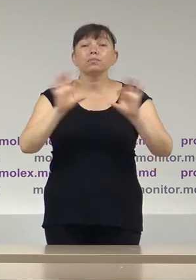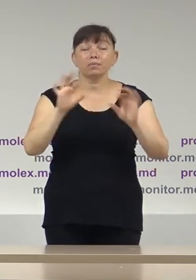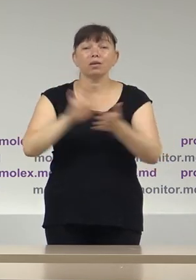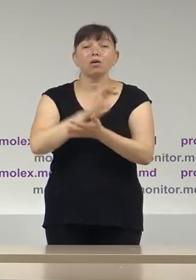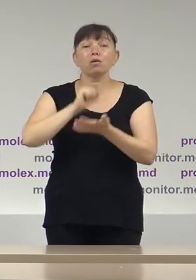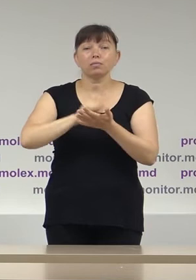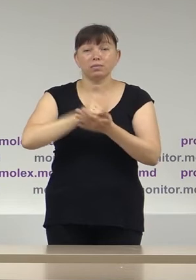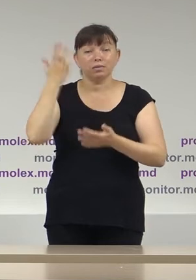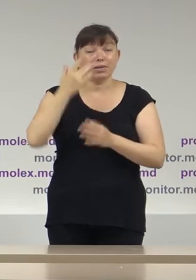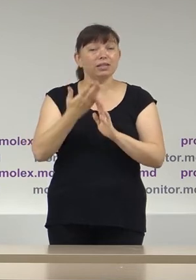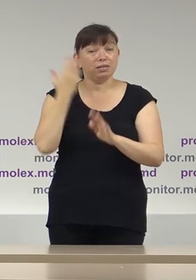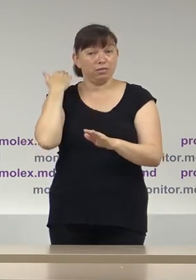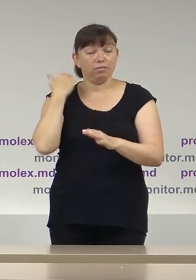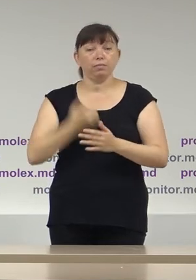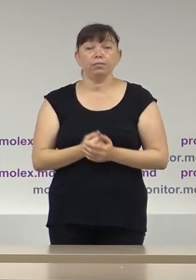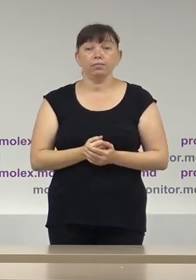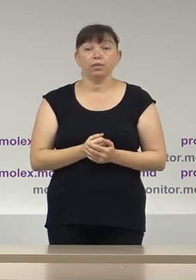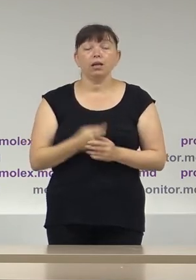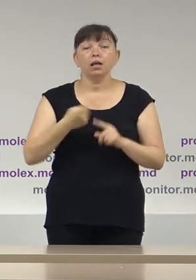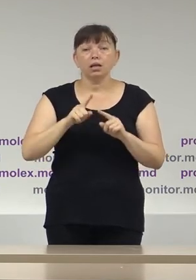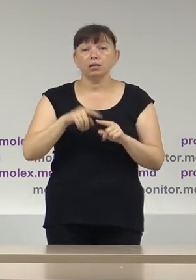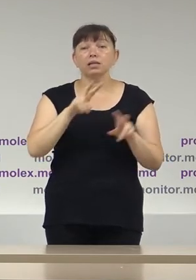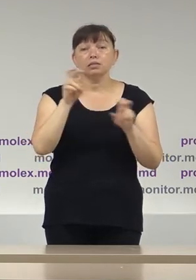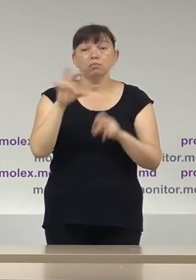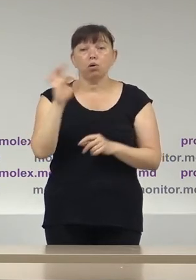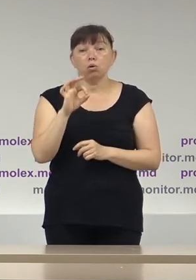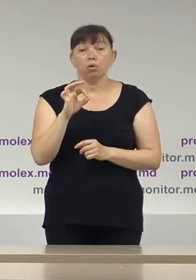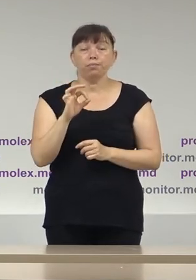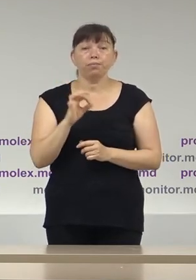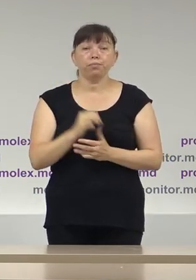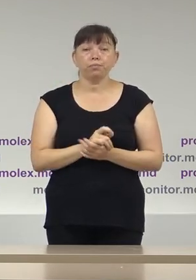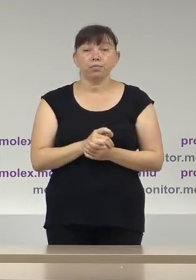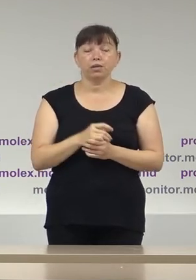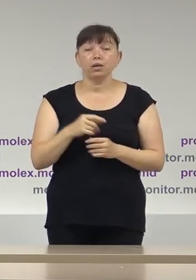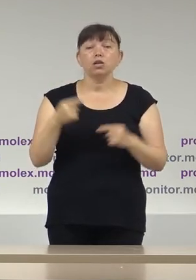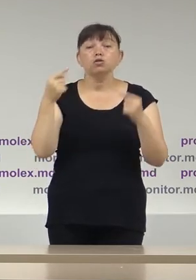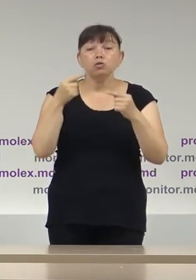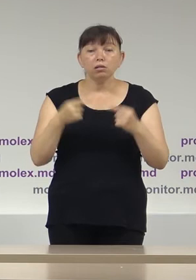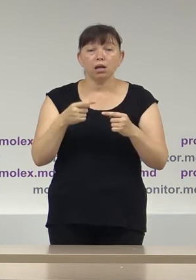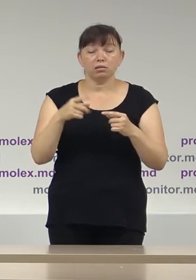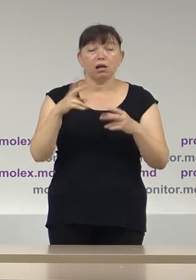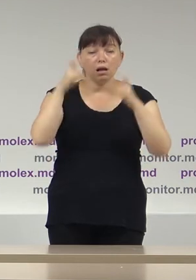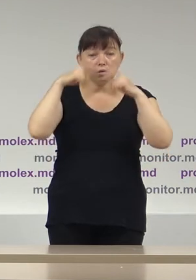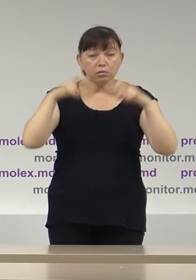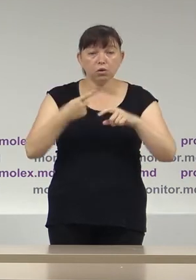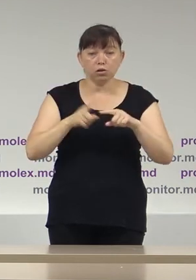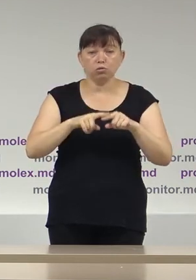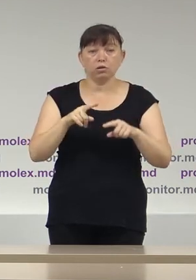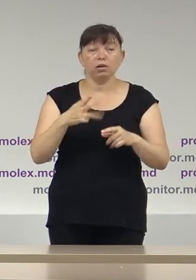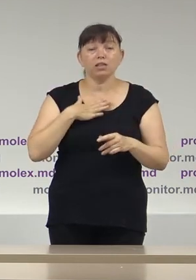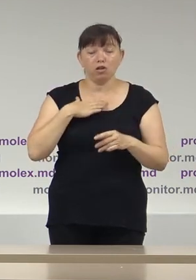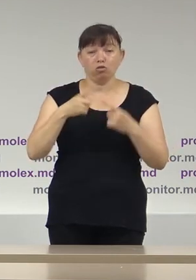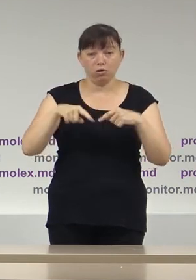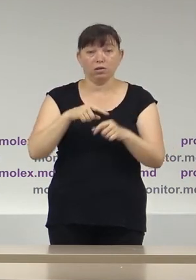remind what we have communicated in the previous press conference. It is about the fact that according to